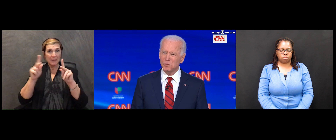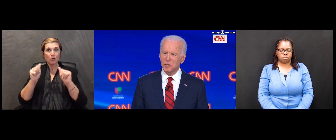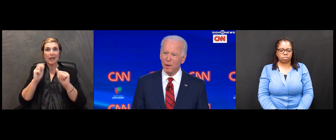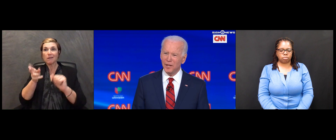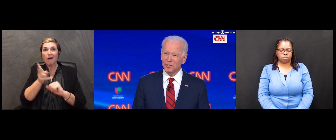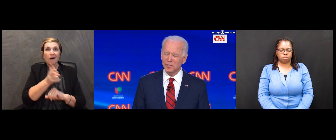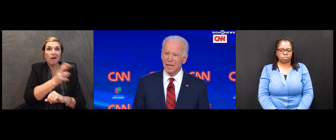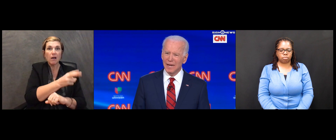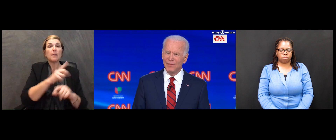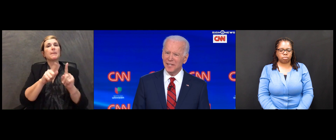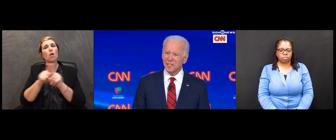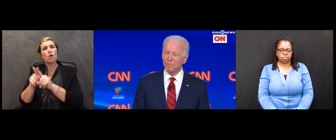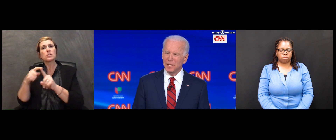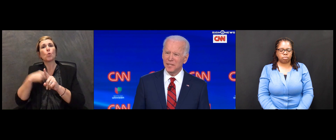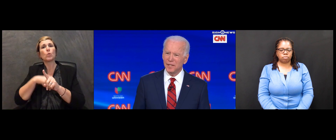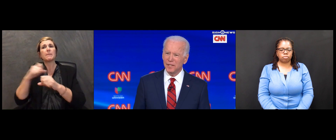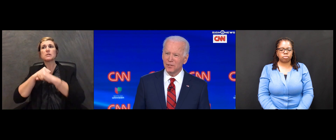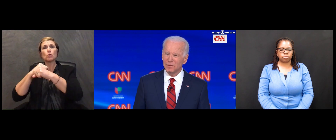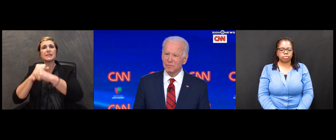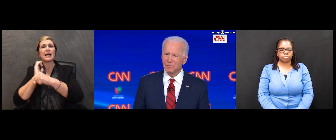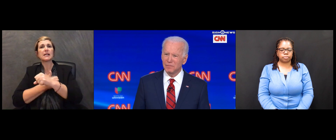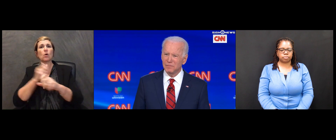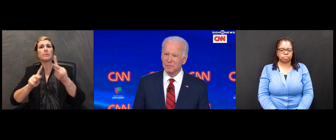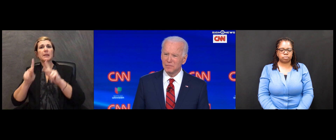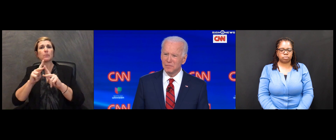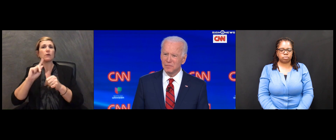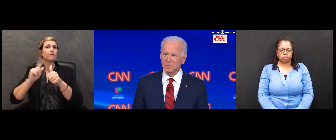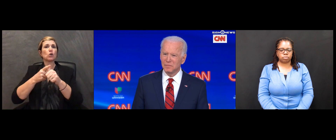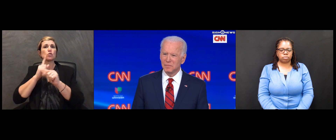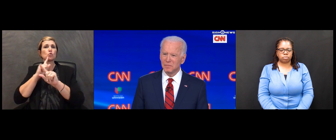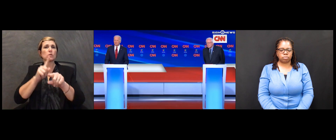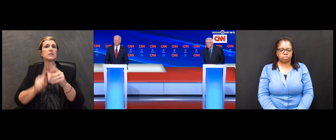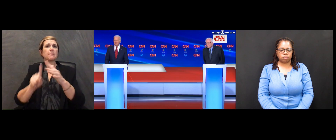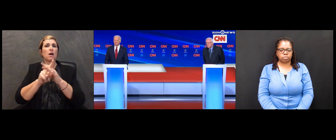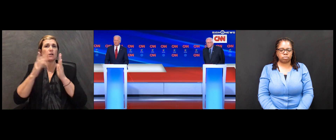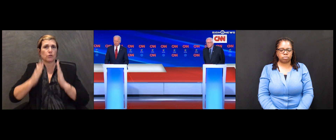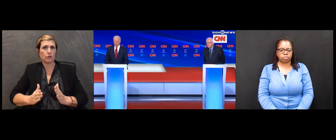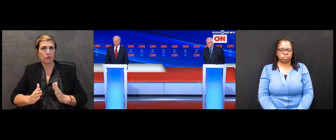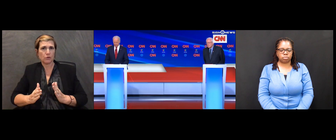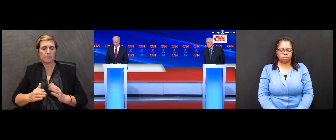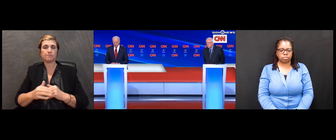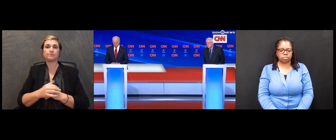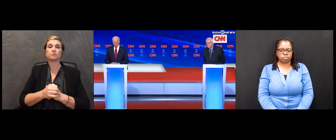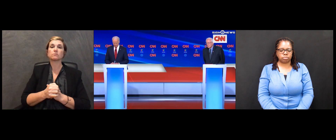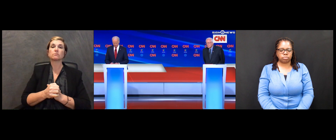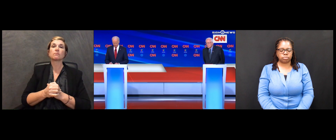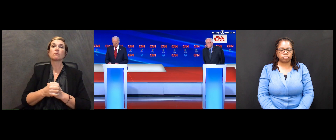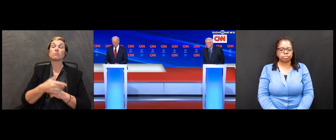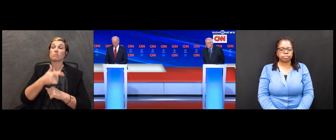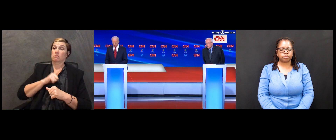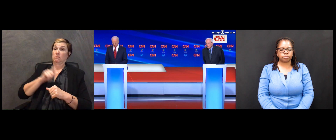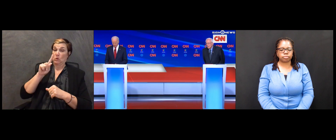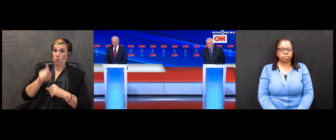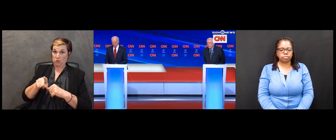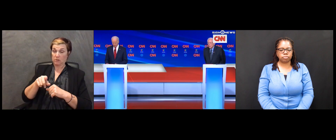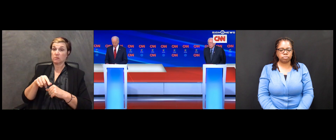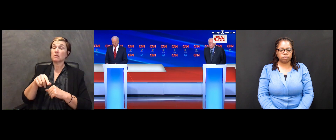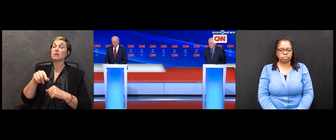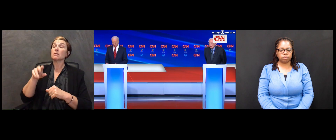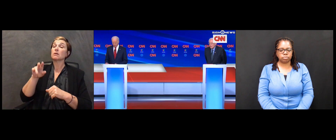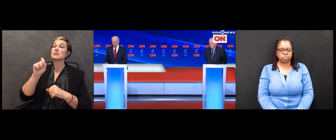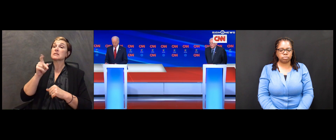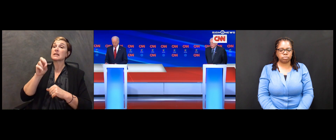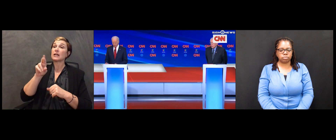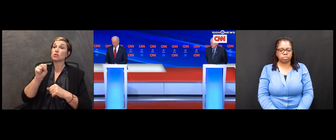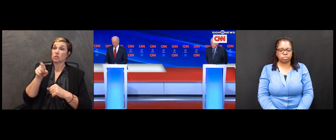protect the first responders. And that's not being done either. Senator Sanders, on that note, and you both of you have addressed this, but